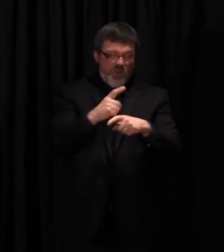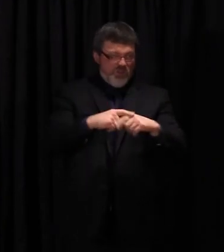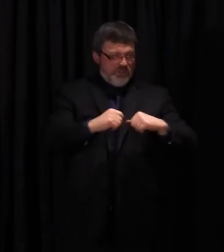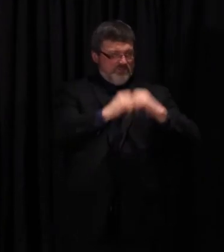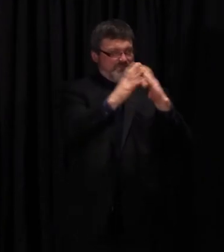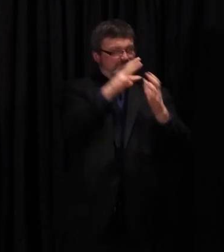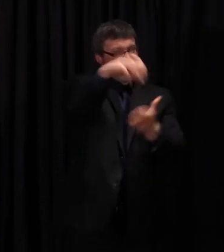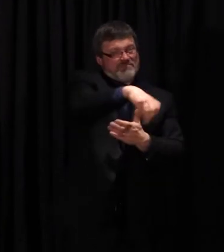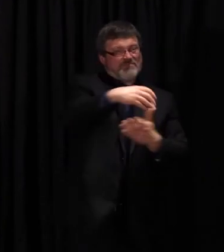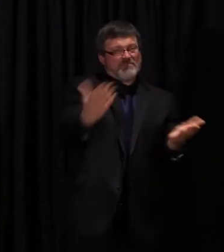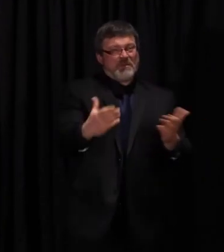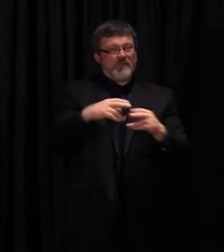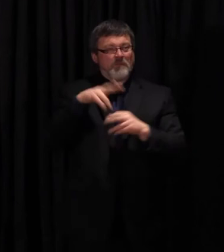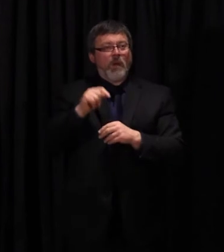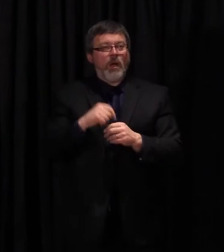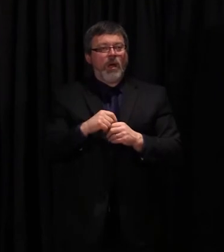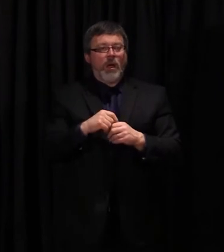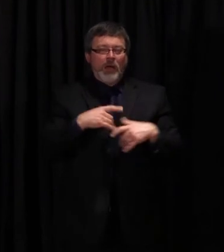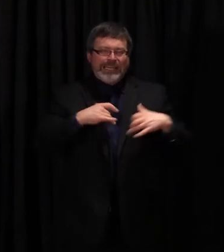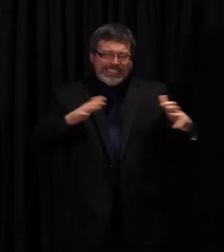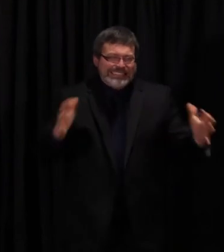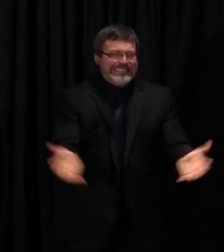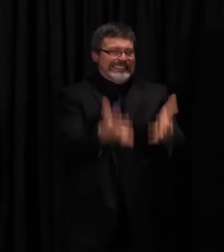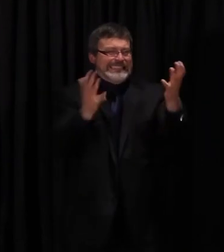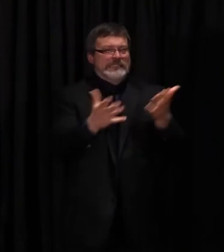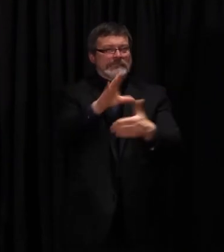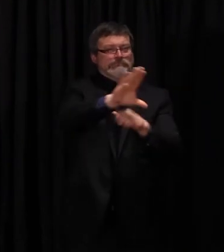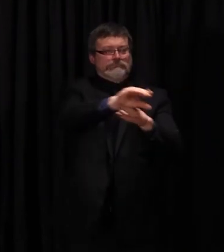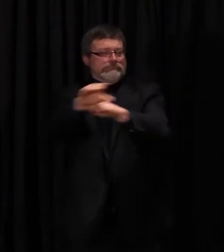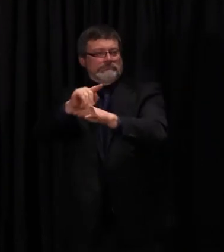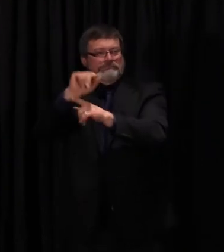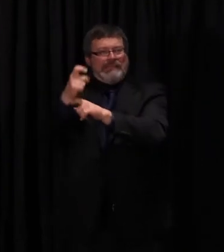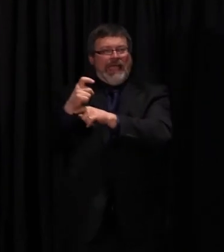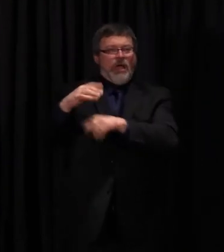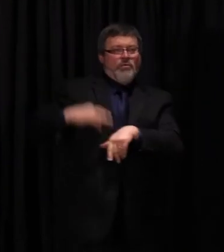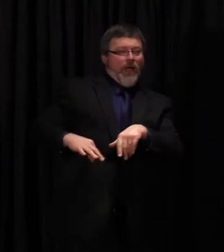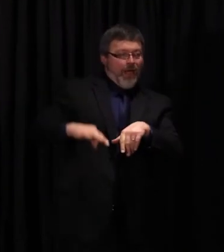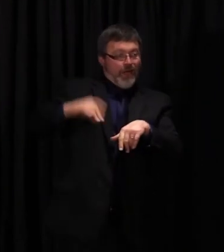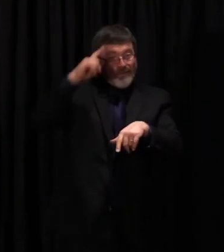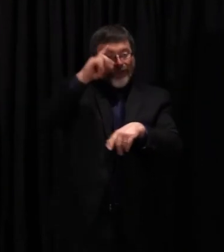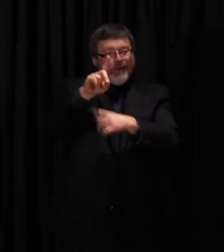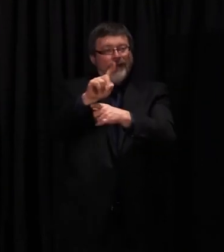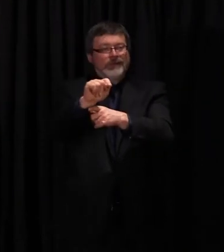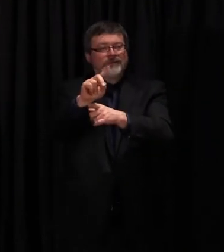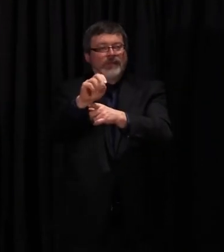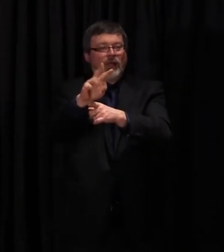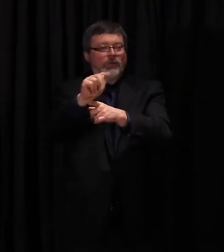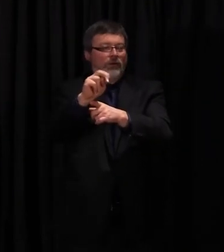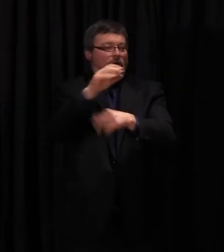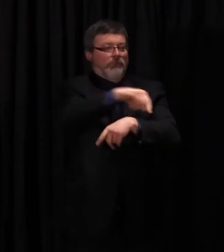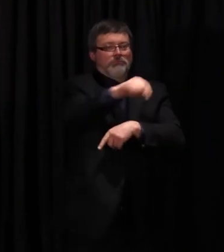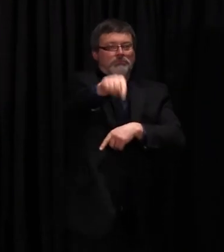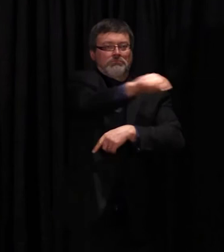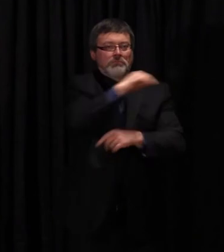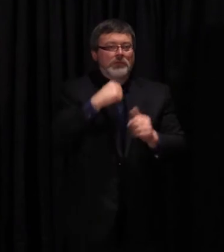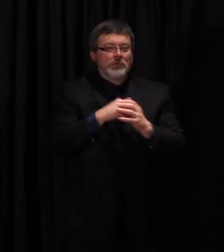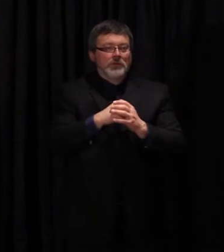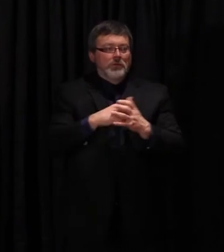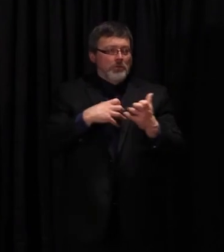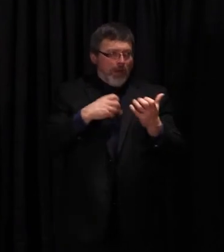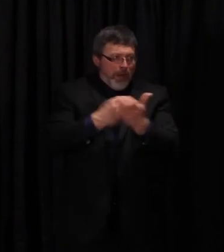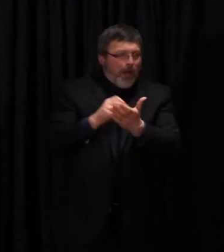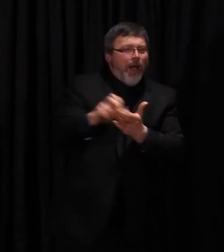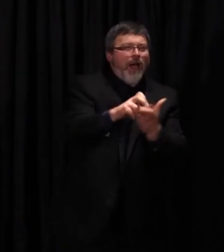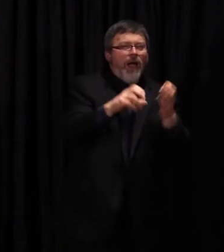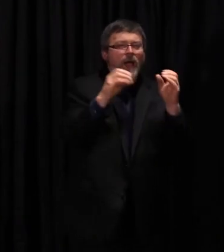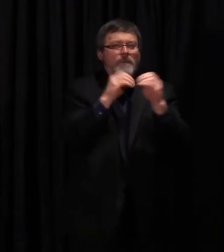So let's continue expanding tax credits for our downtowns. And let's add more tools to revitalize